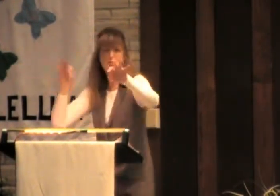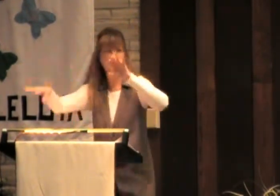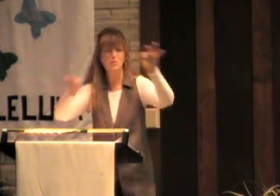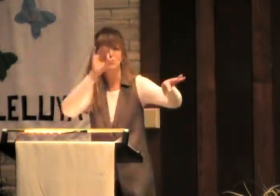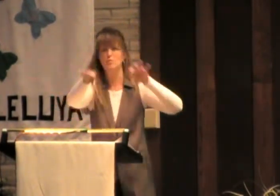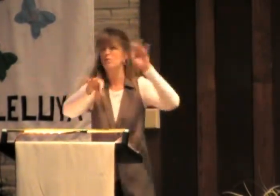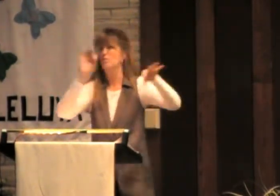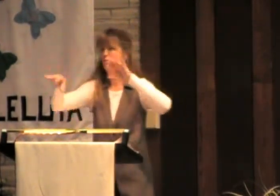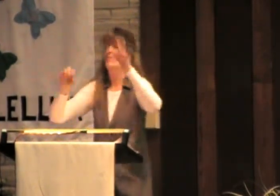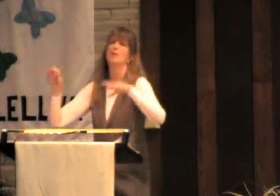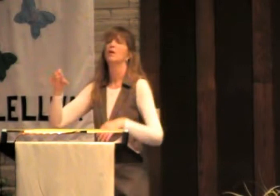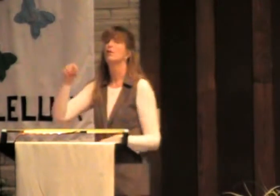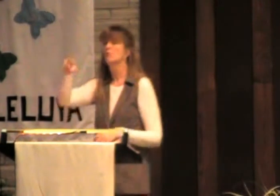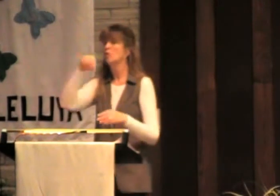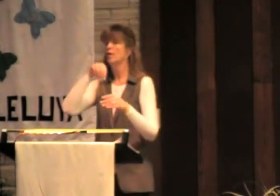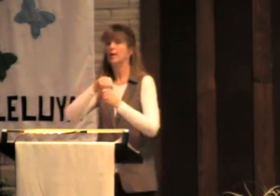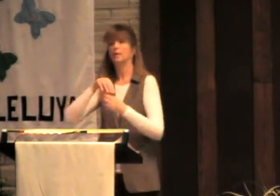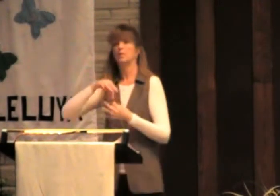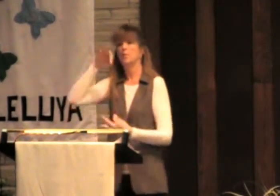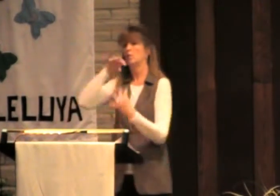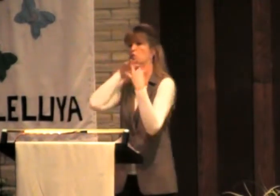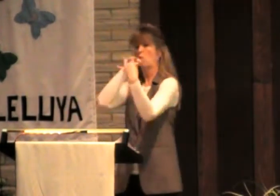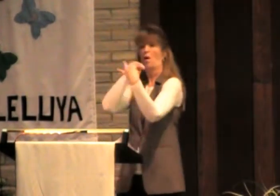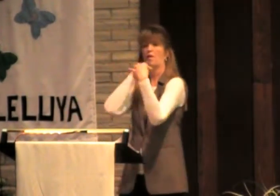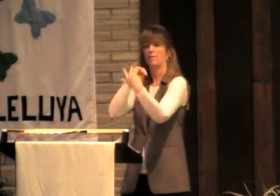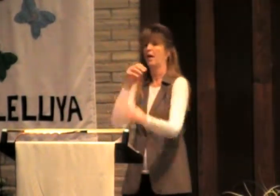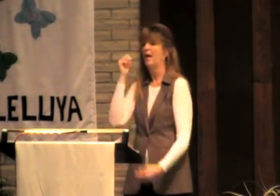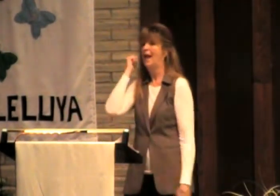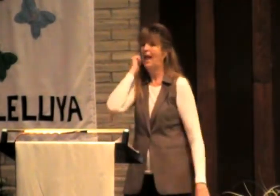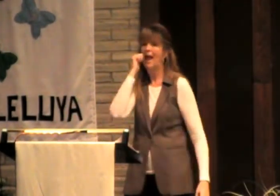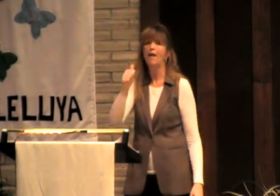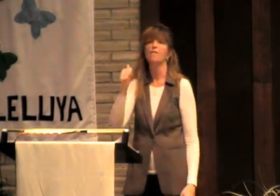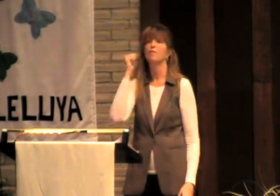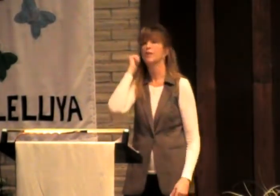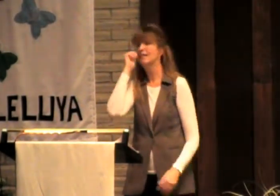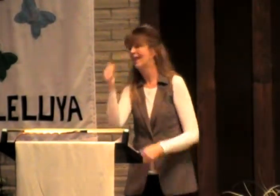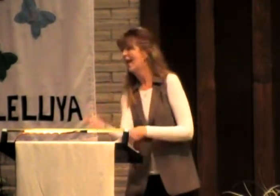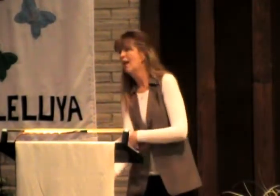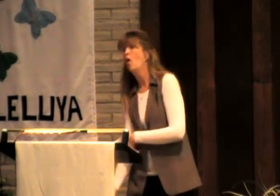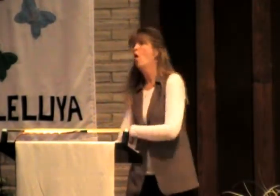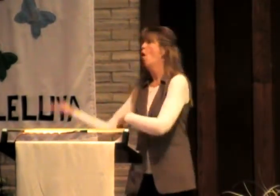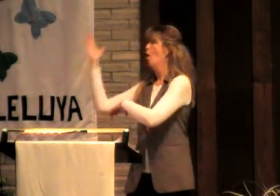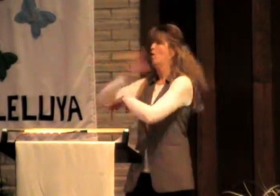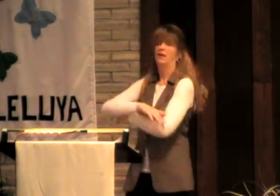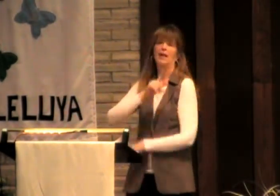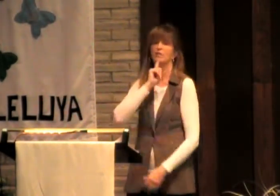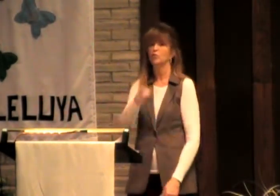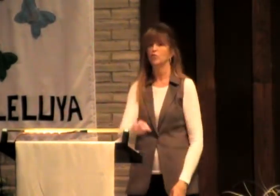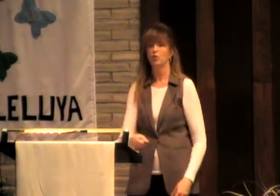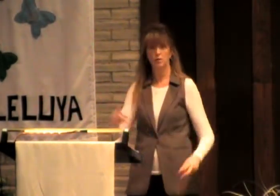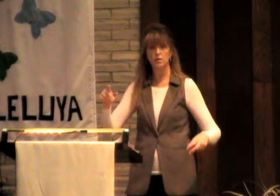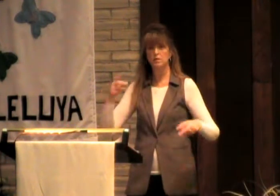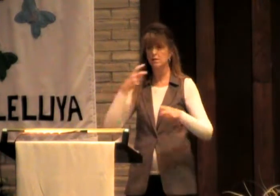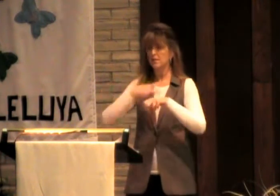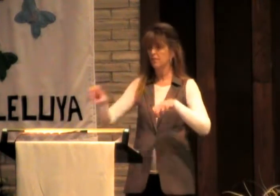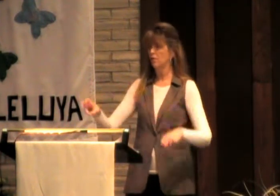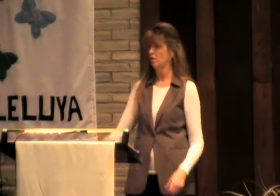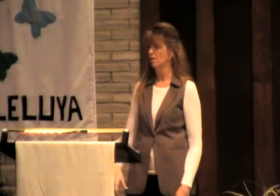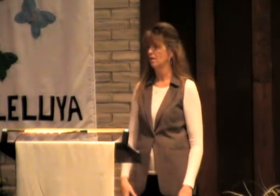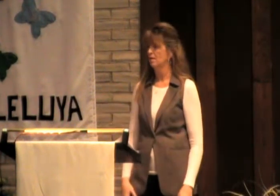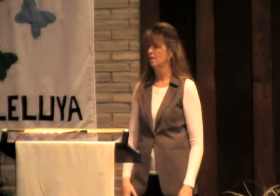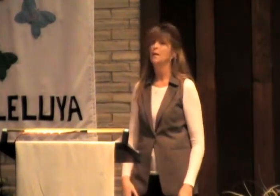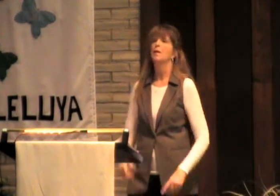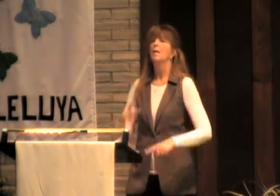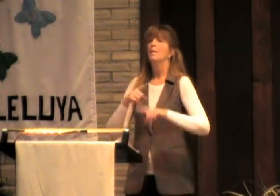there. He does this in all of us. And so it's spiritual warfare every day, all day. It's